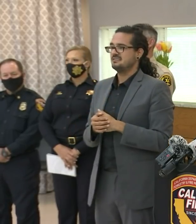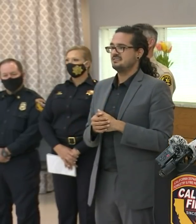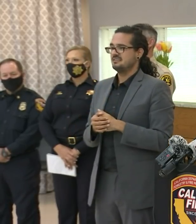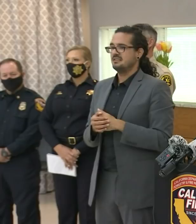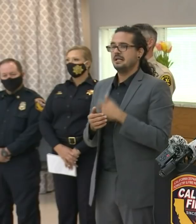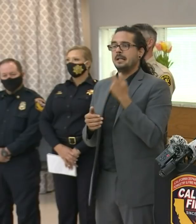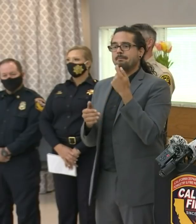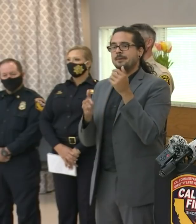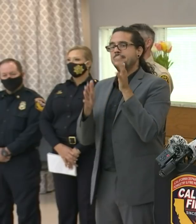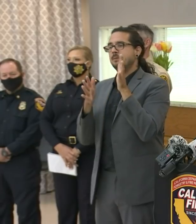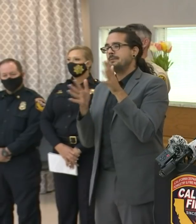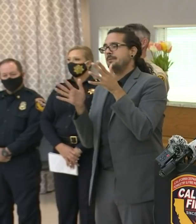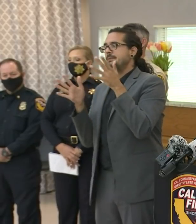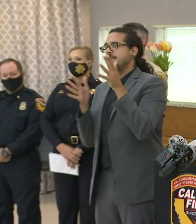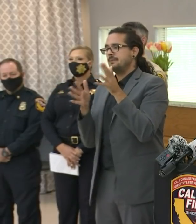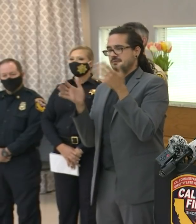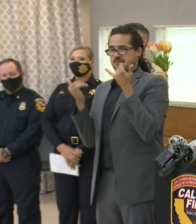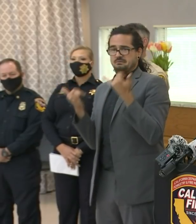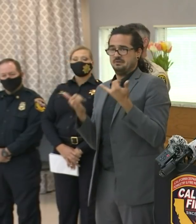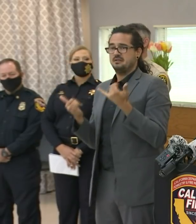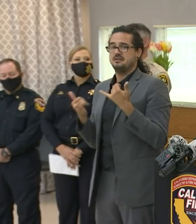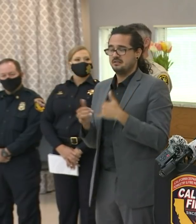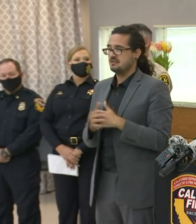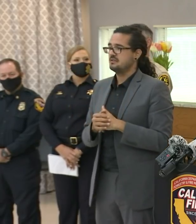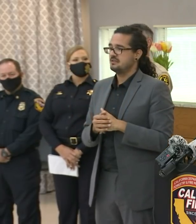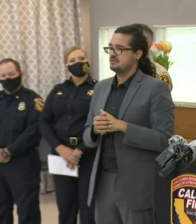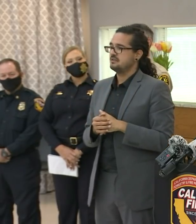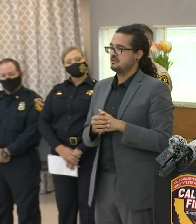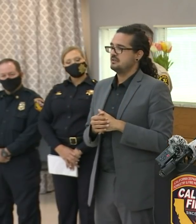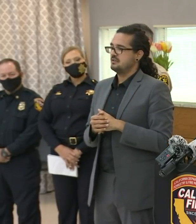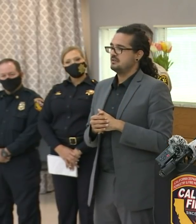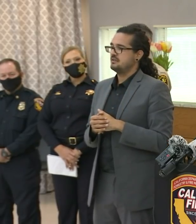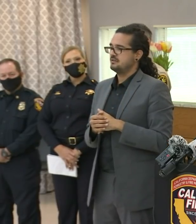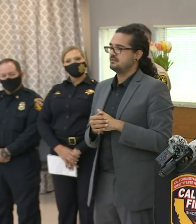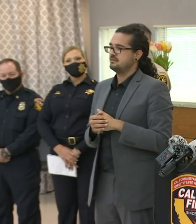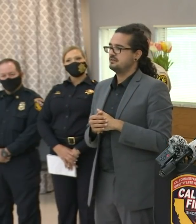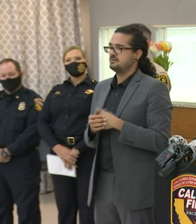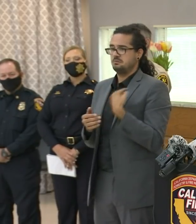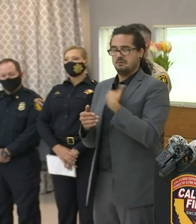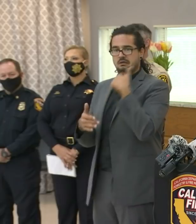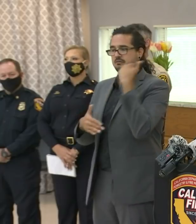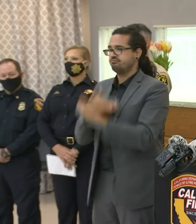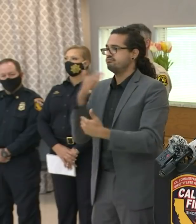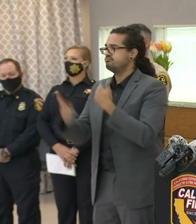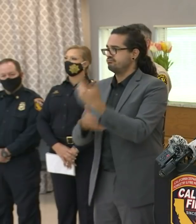today, adding up to the big win of getting this thing put away.